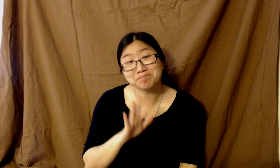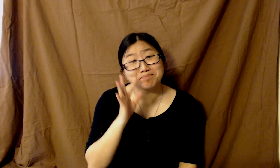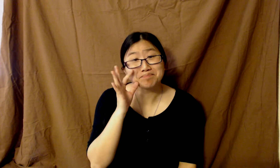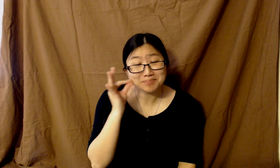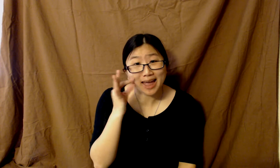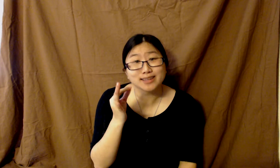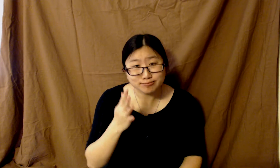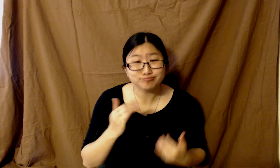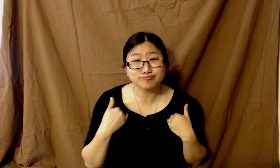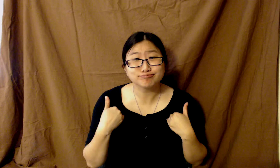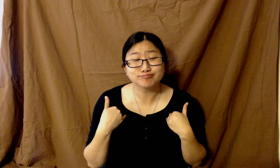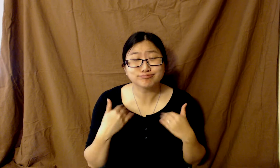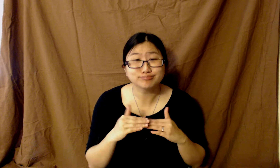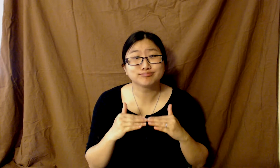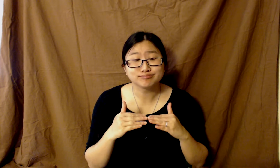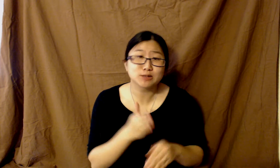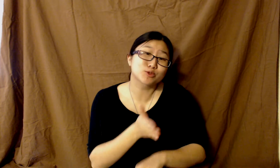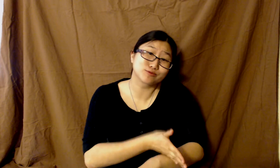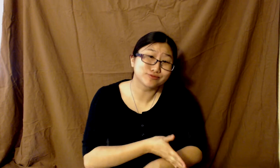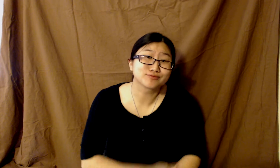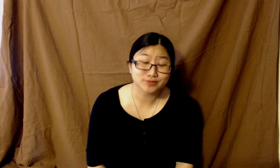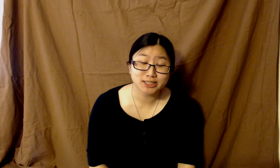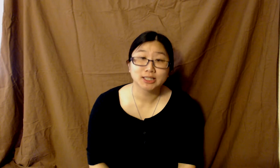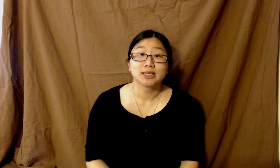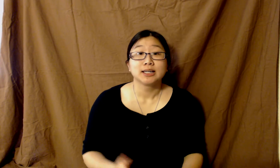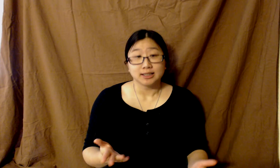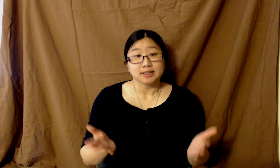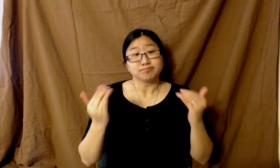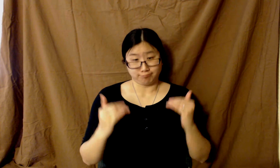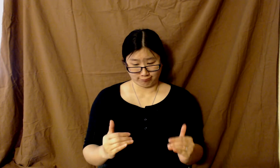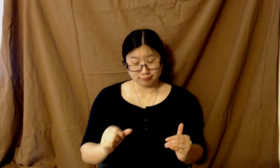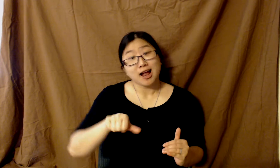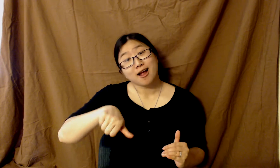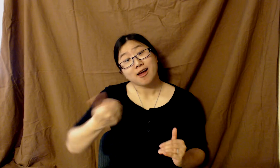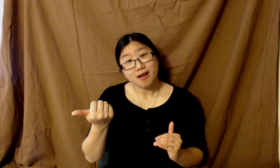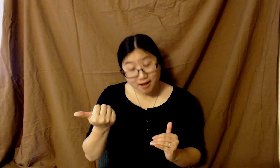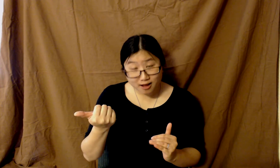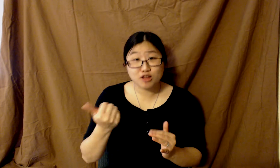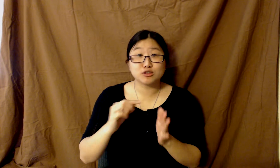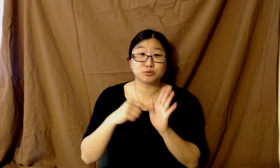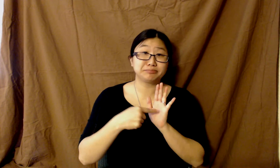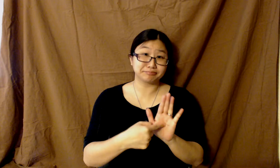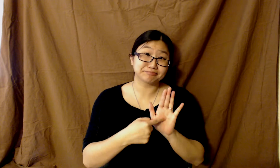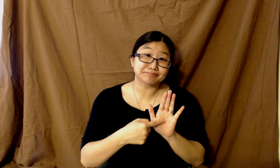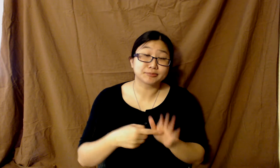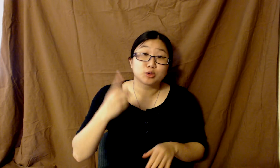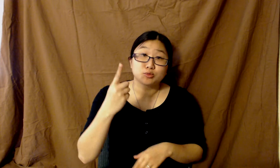baby, he was attacked by a pack of dogs, and they ripped off both of his legs and one arm. And